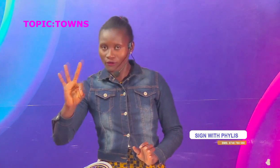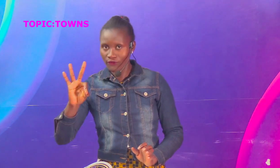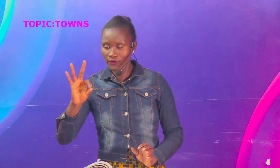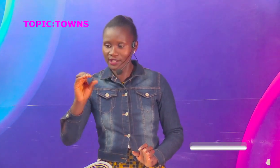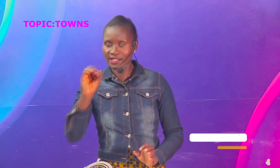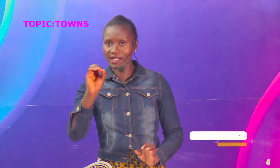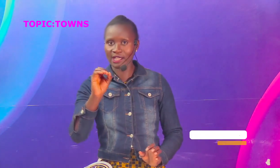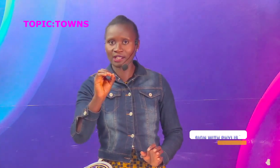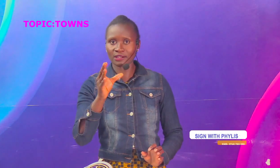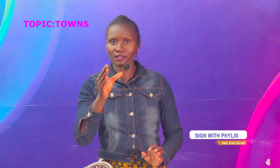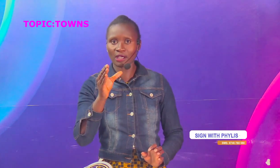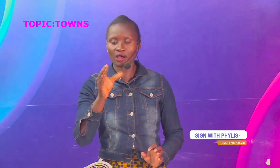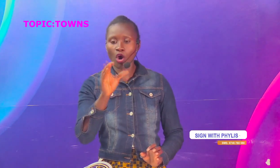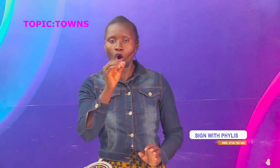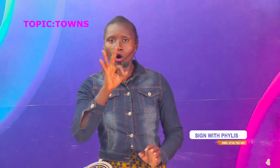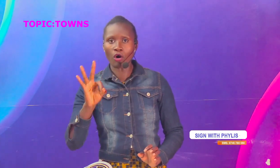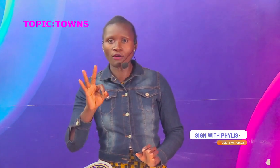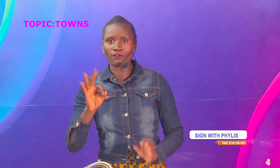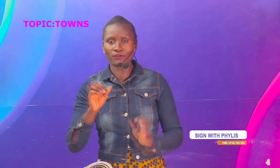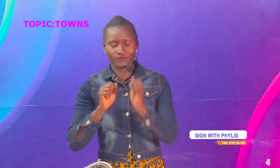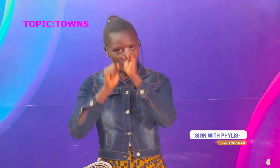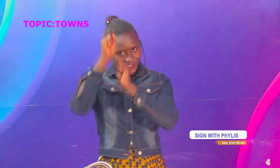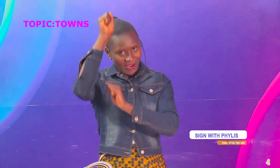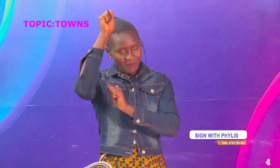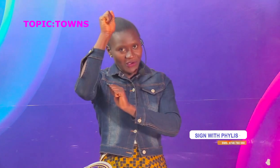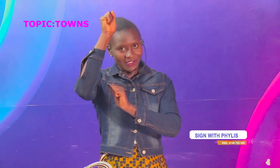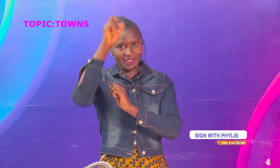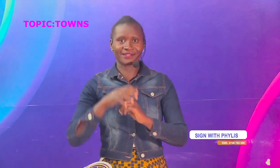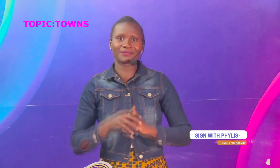this is letter M, of champions.